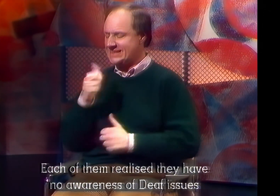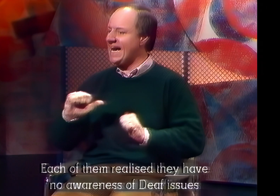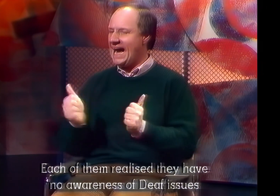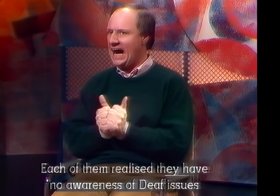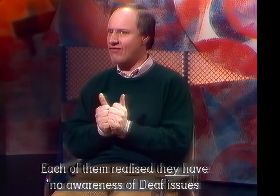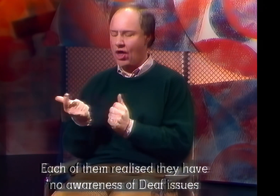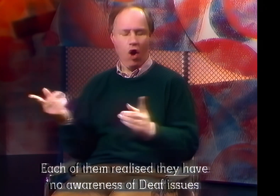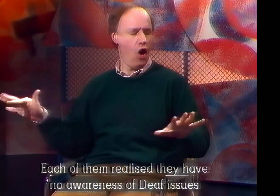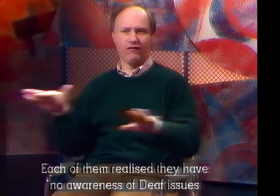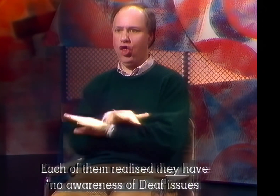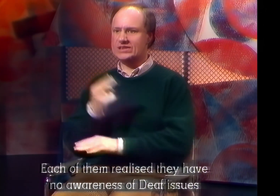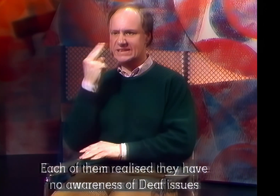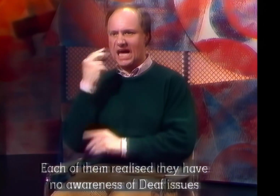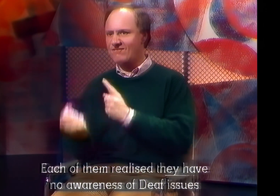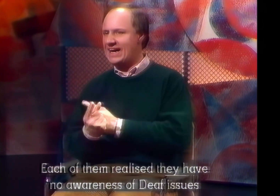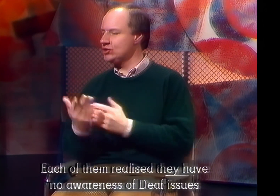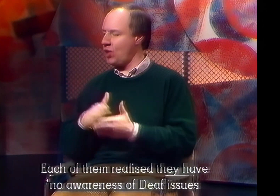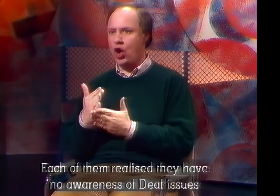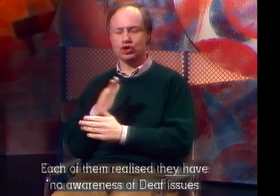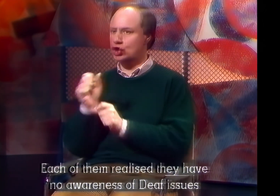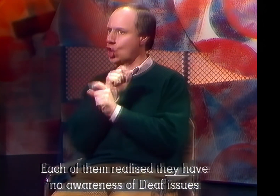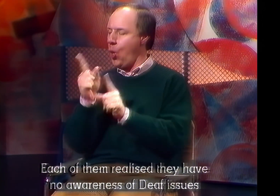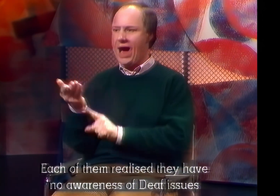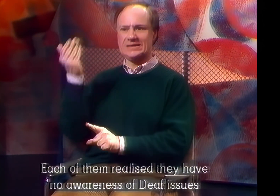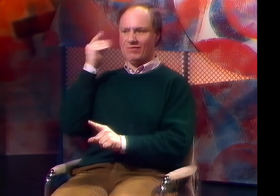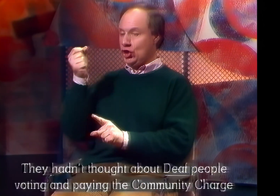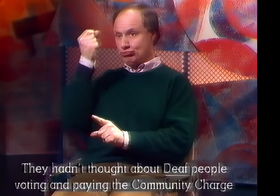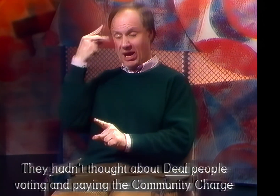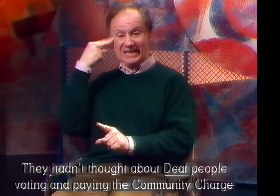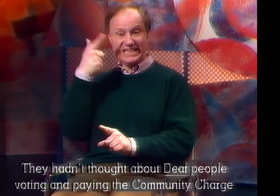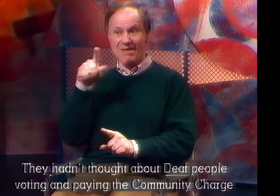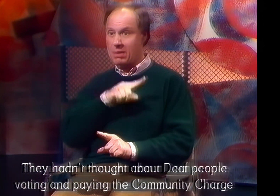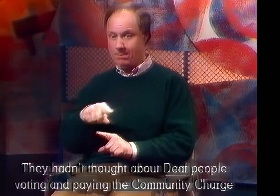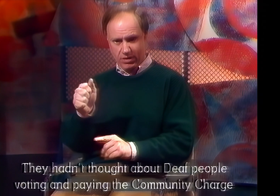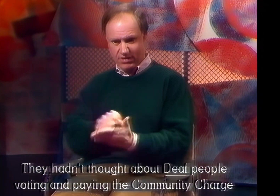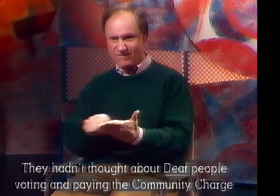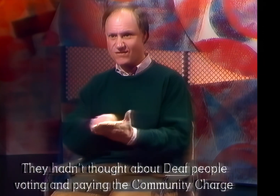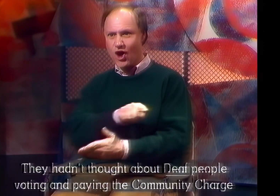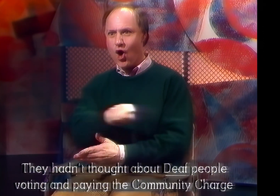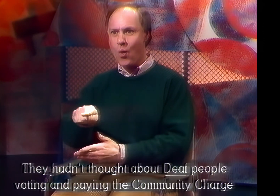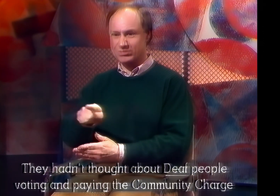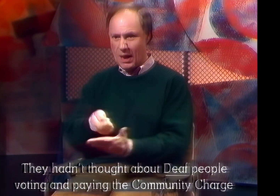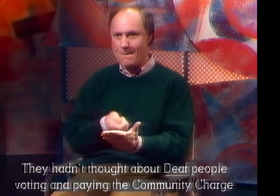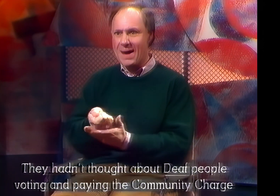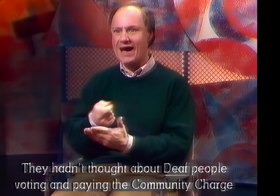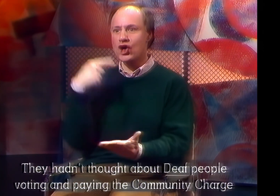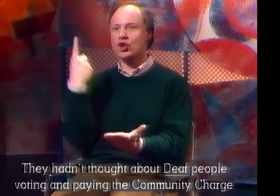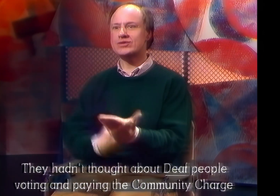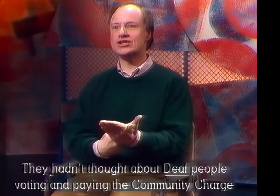them, and they realised they have no awareness of deaf issues. They hadn't thought about deaf people voting and paying the community charge for